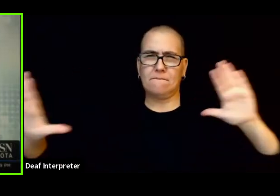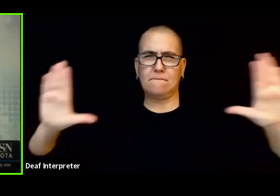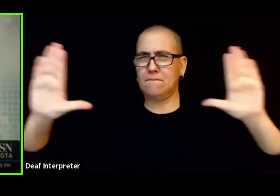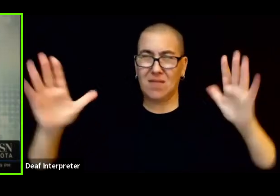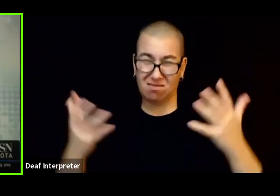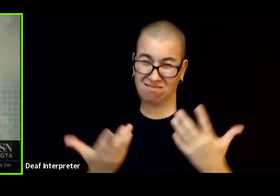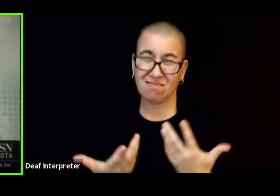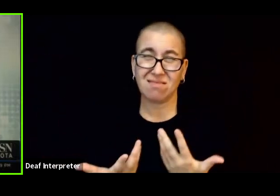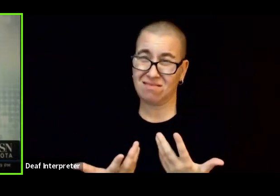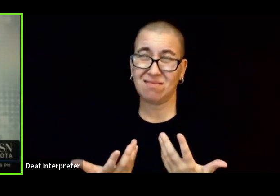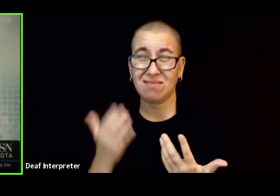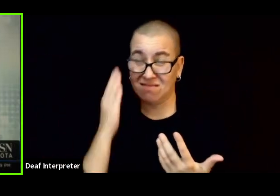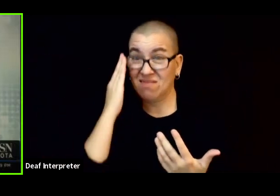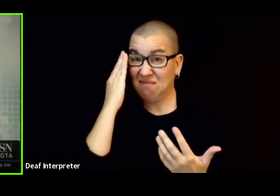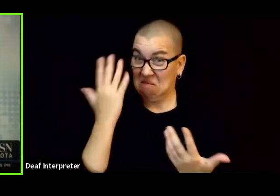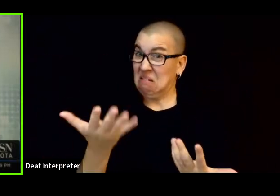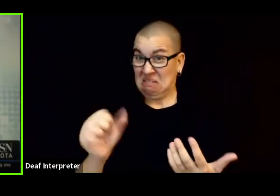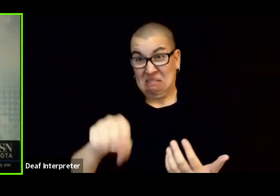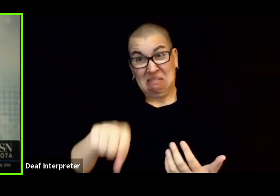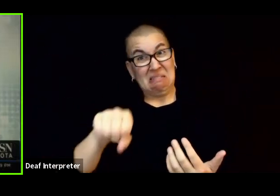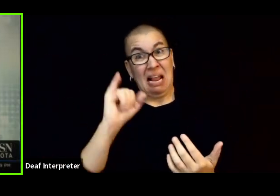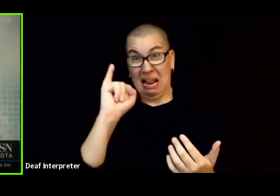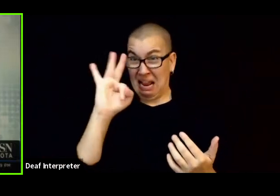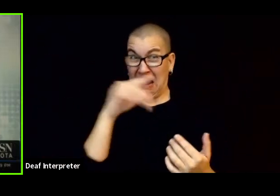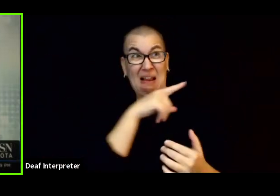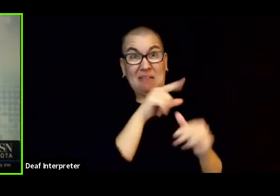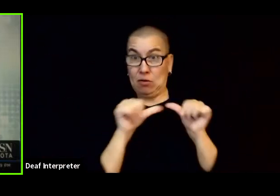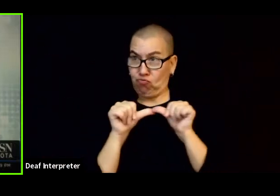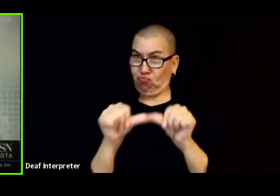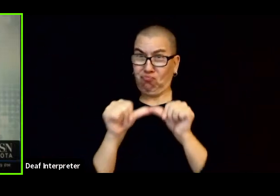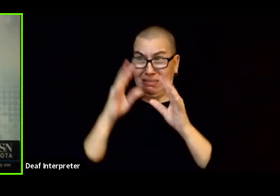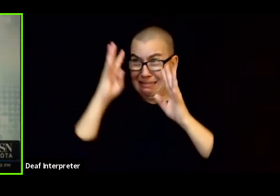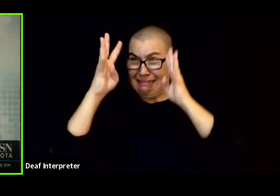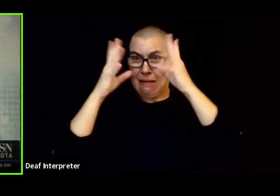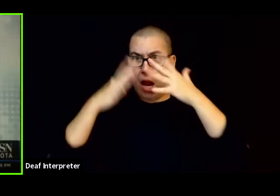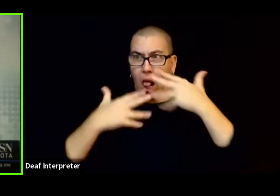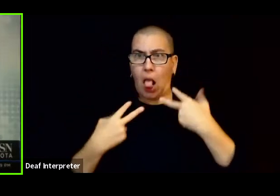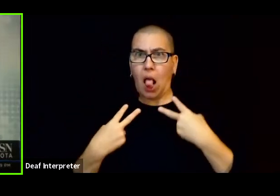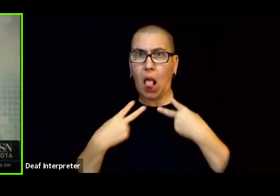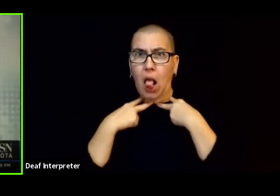have we think a really well developed system of